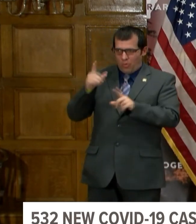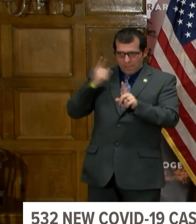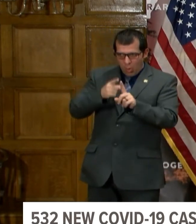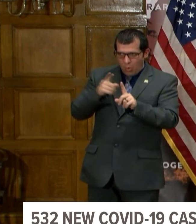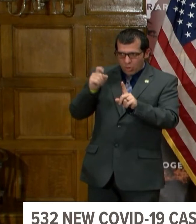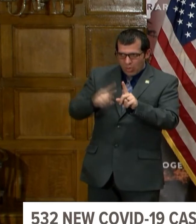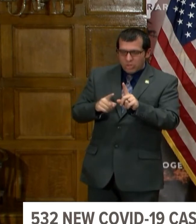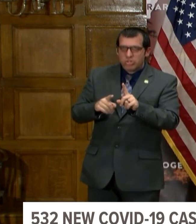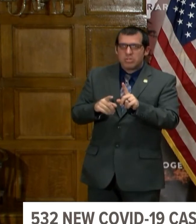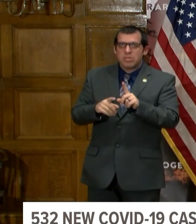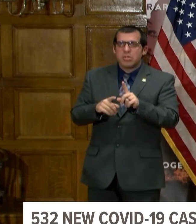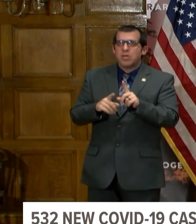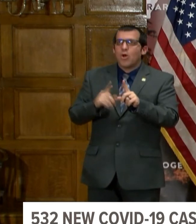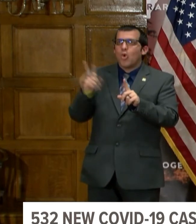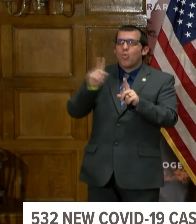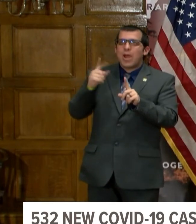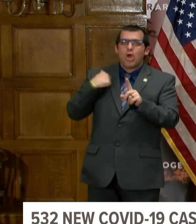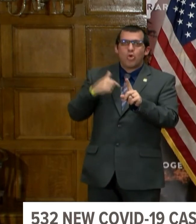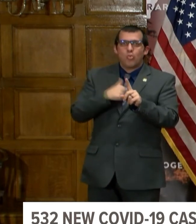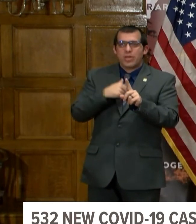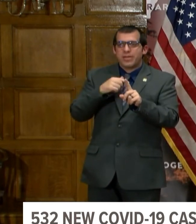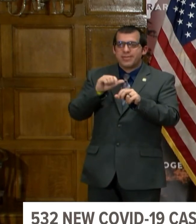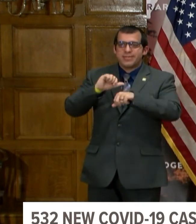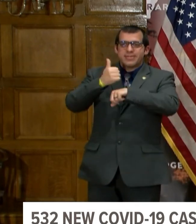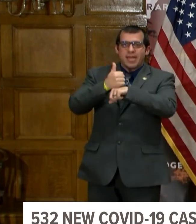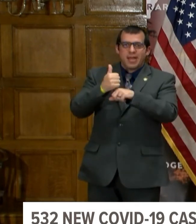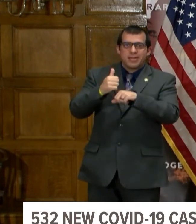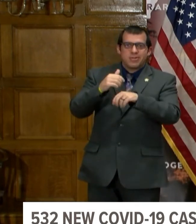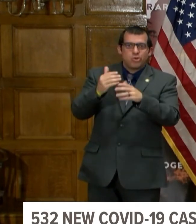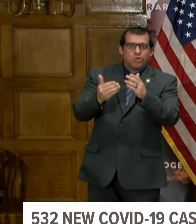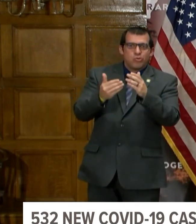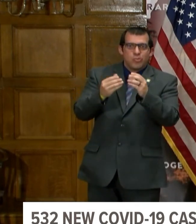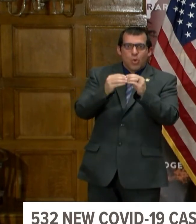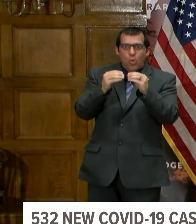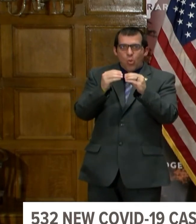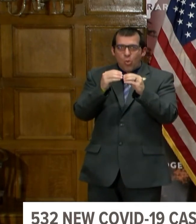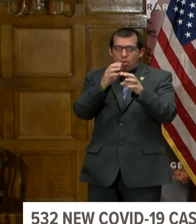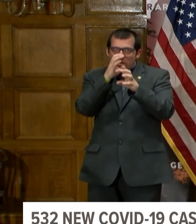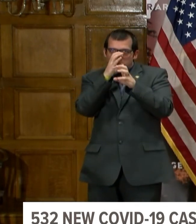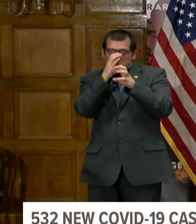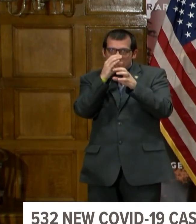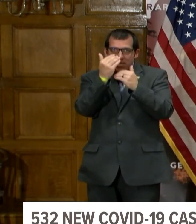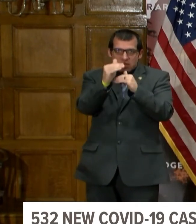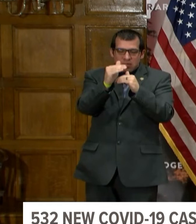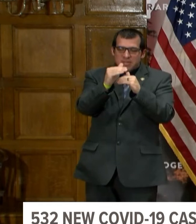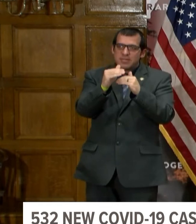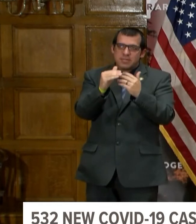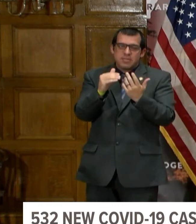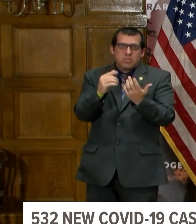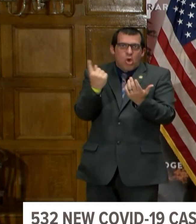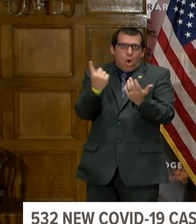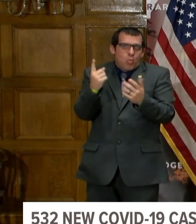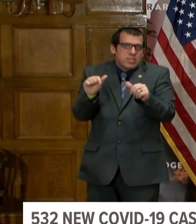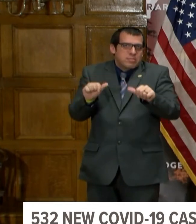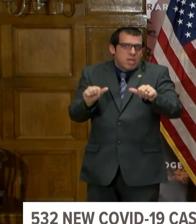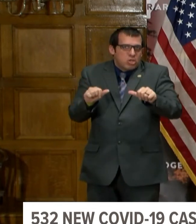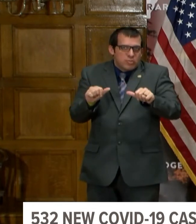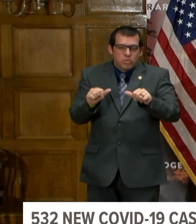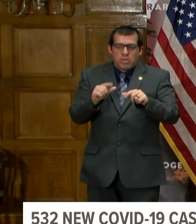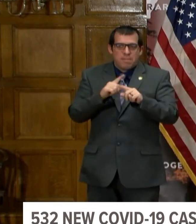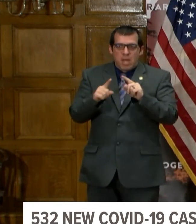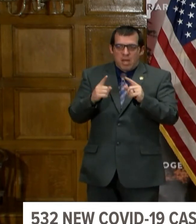is there a place we might put more restrictions? That's always open, but we're not looking at putting